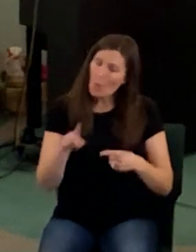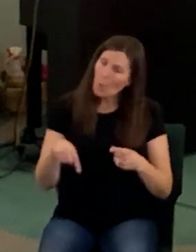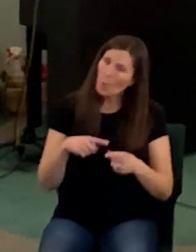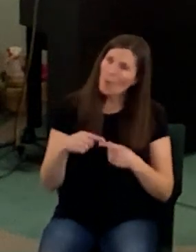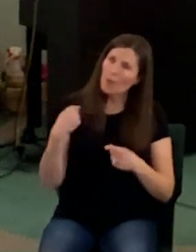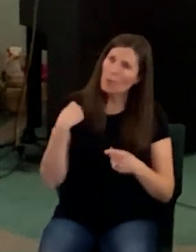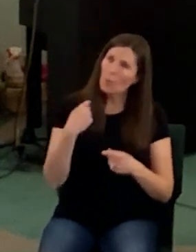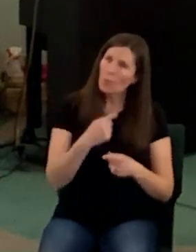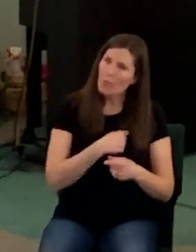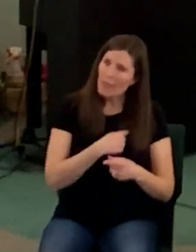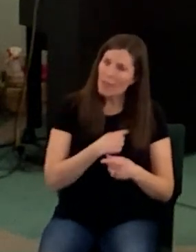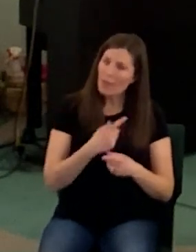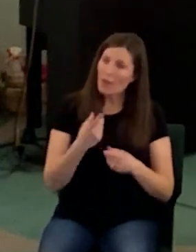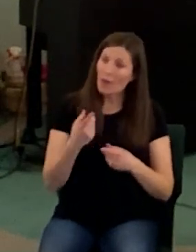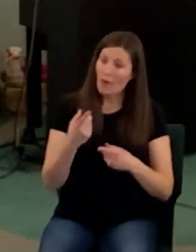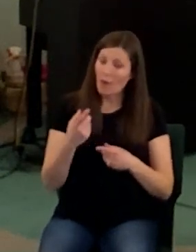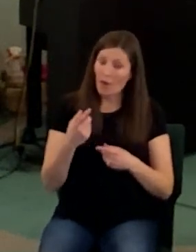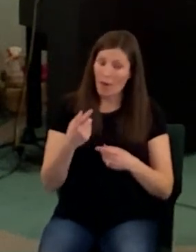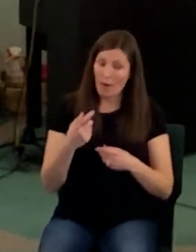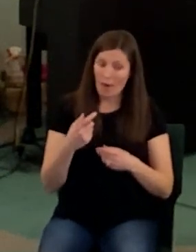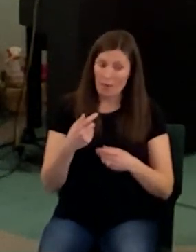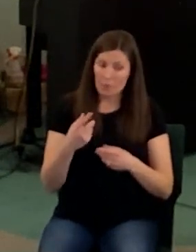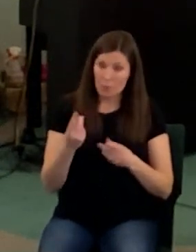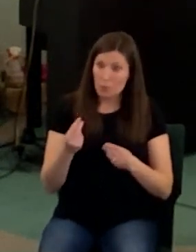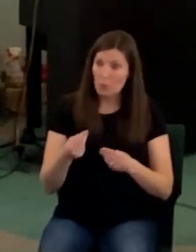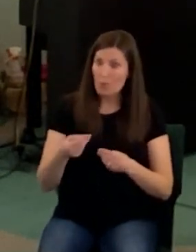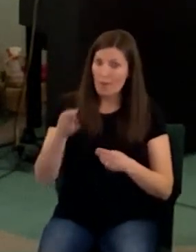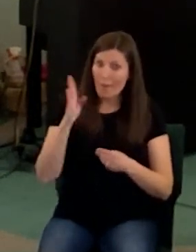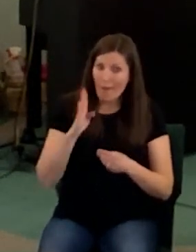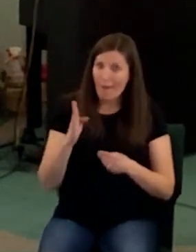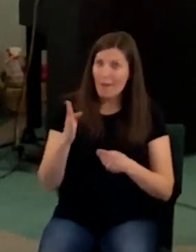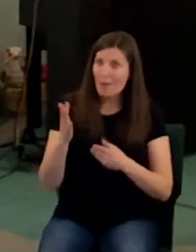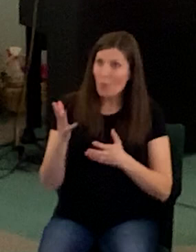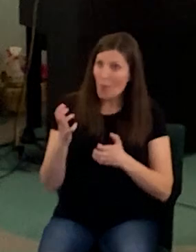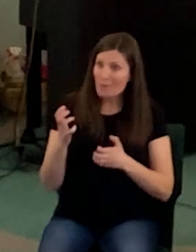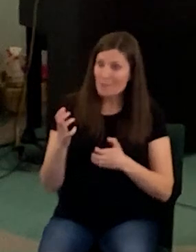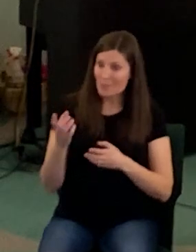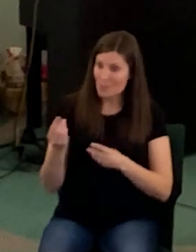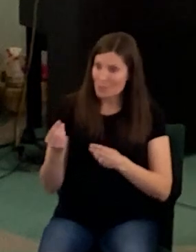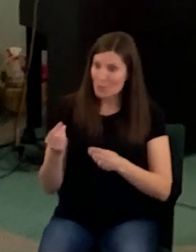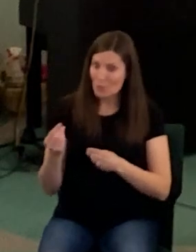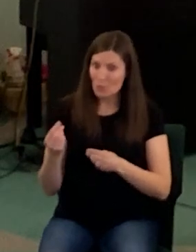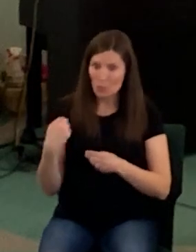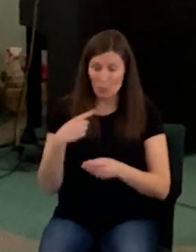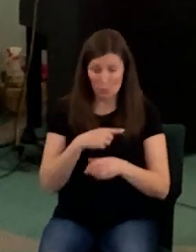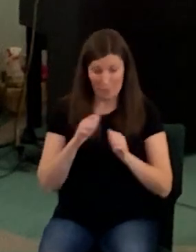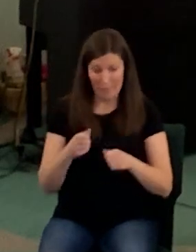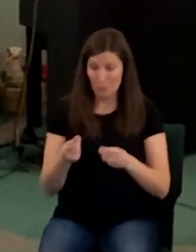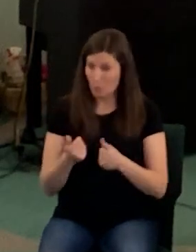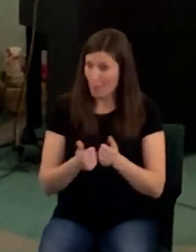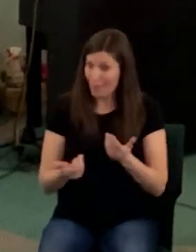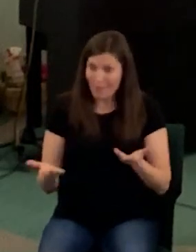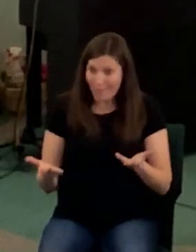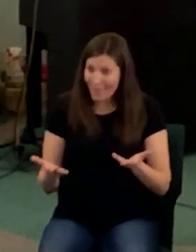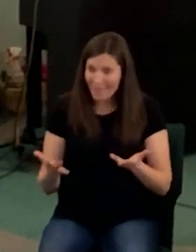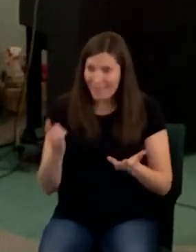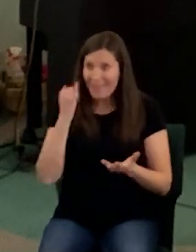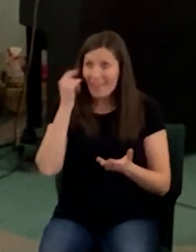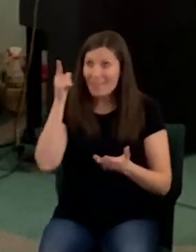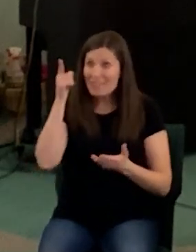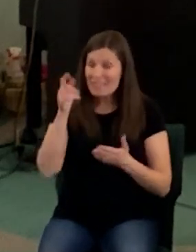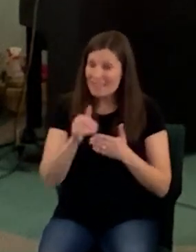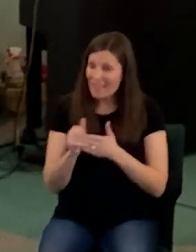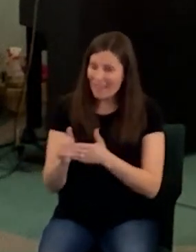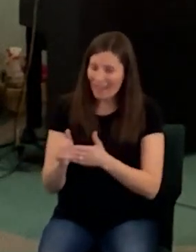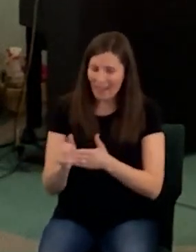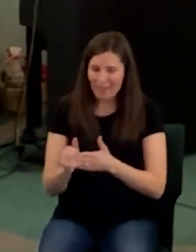can accomplish anything that God wants. And we saw that here with these guys. Their